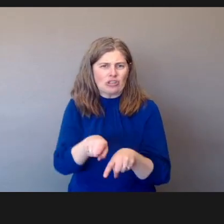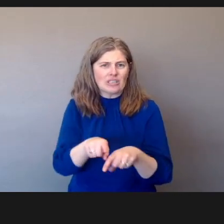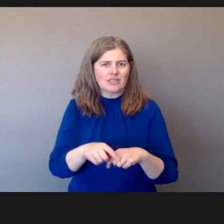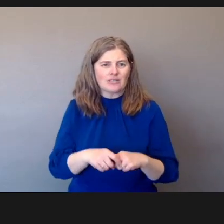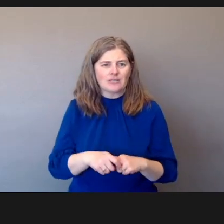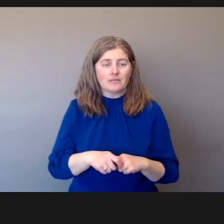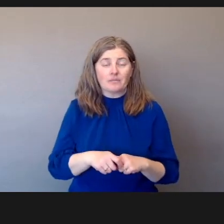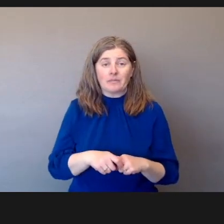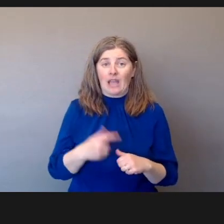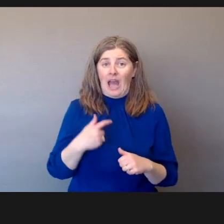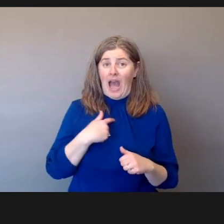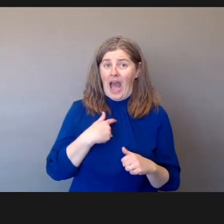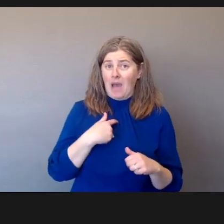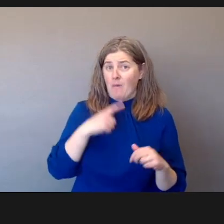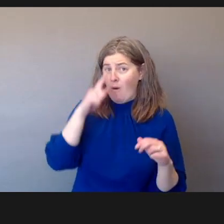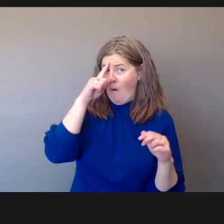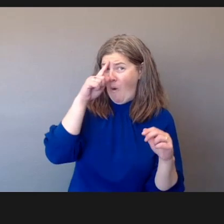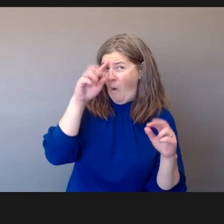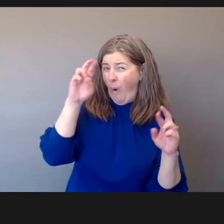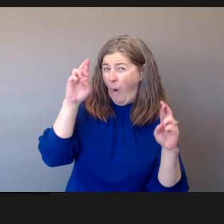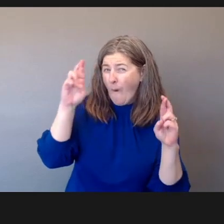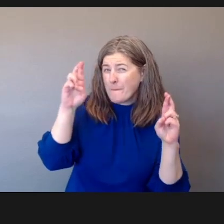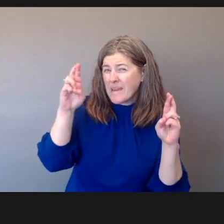I'm really hoping that by